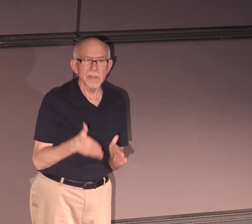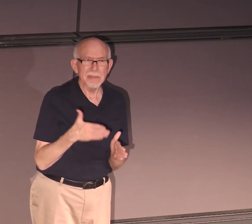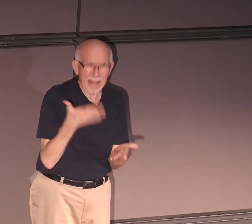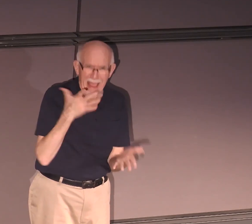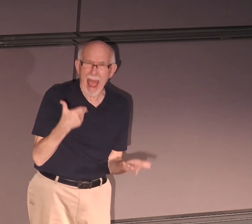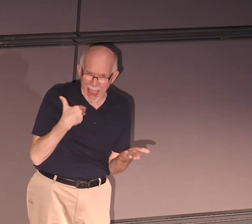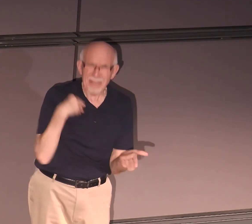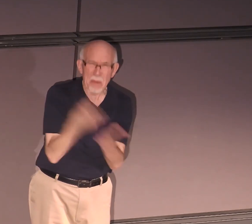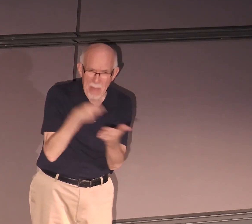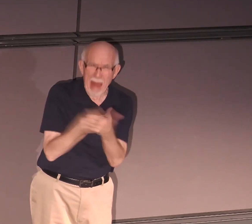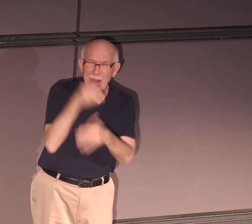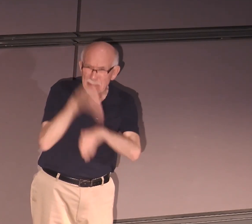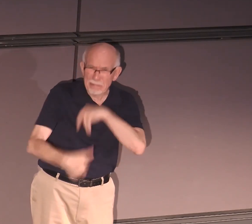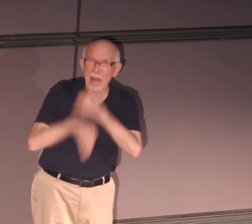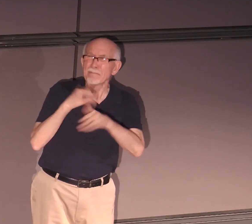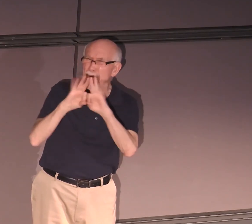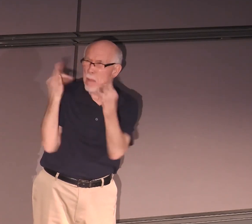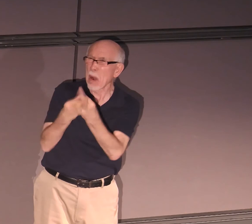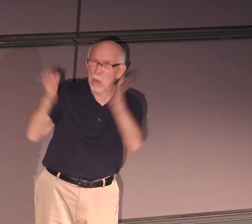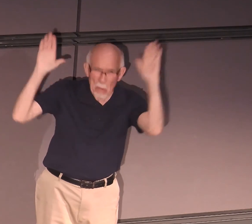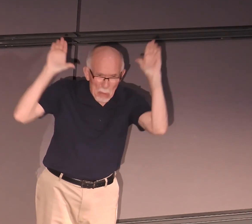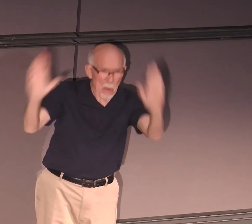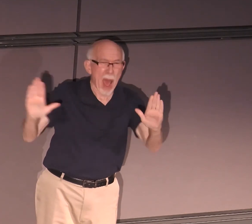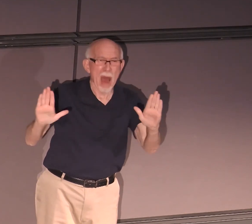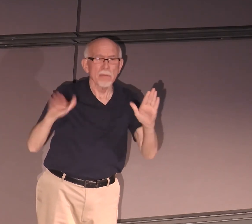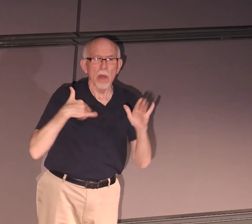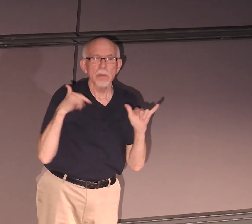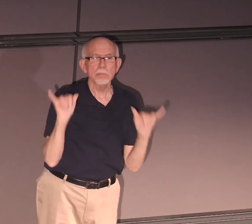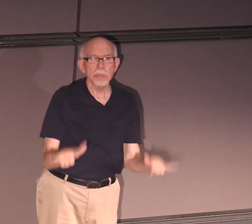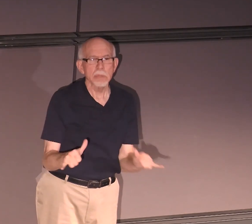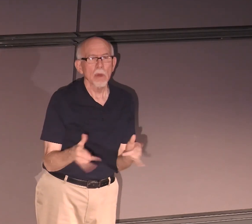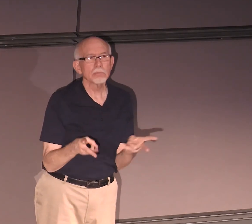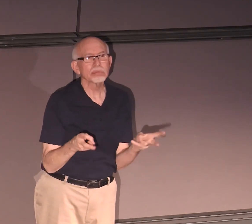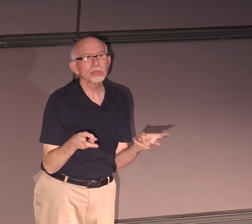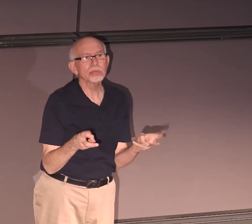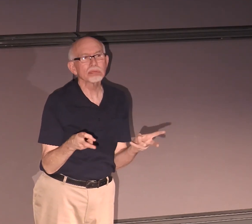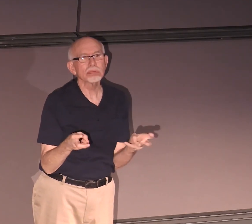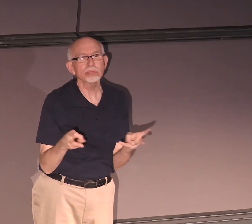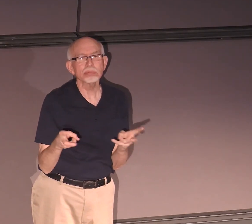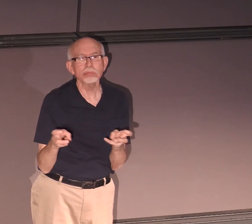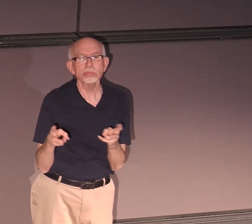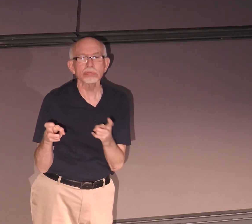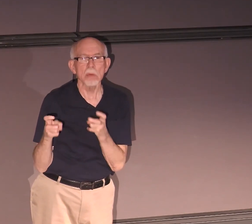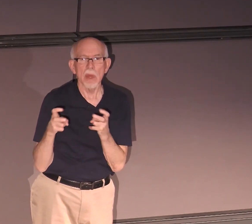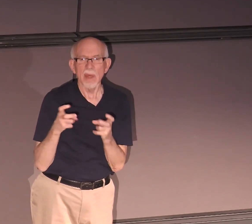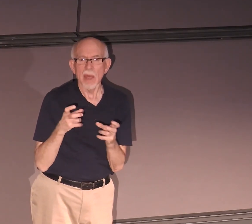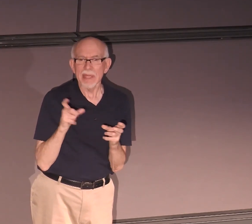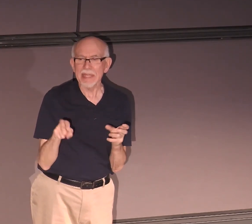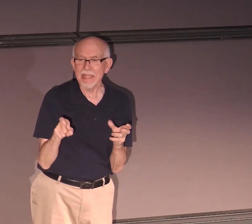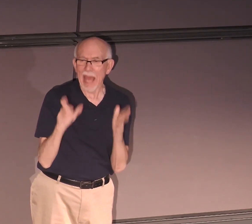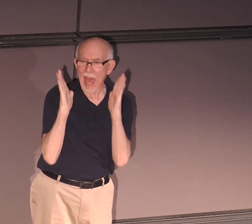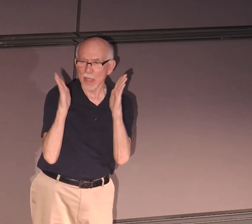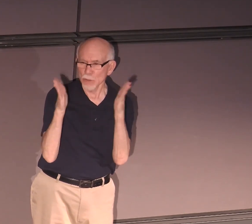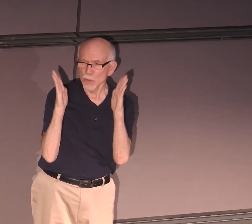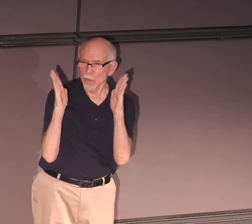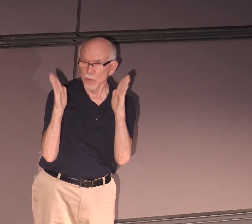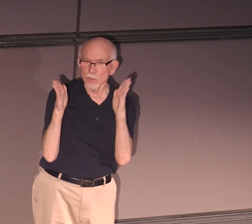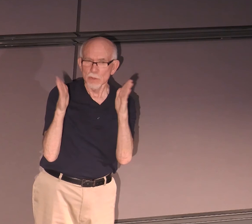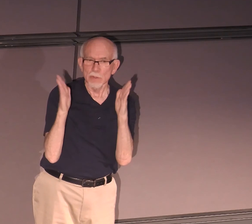And they told me that that's somebody who is maybe perfectly well off, but just has this compulsion to steal things,